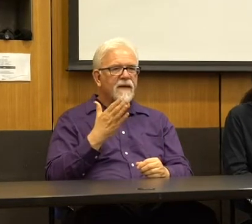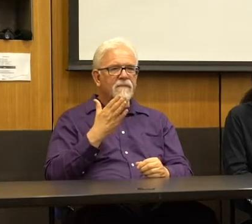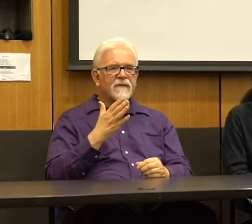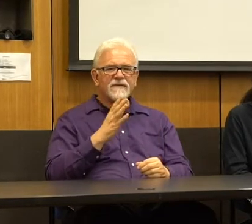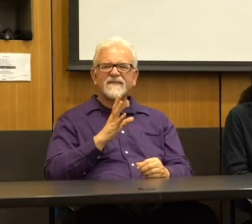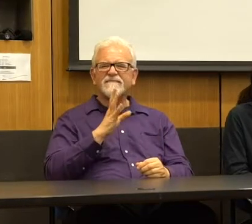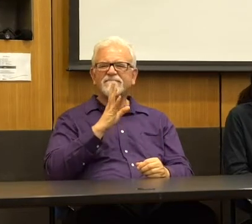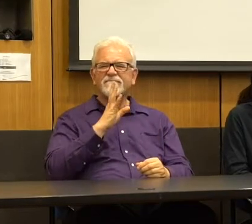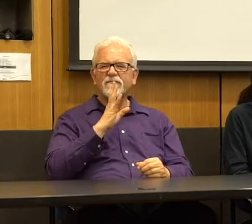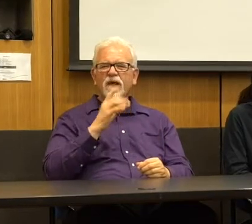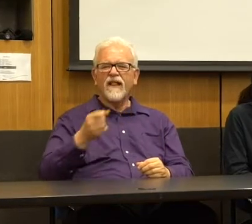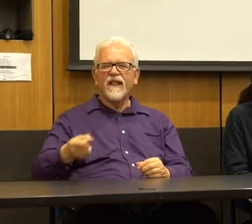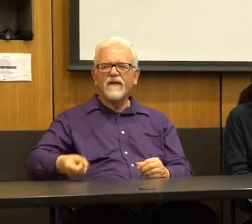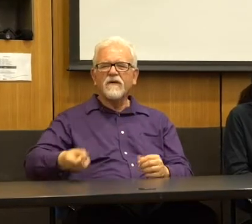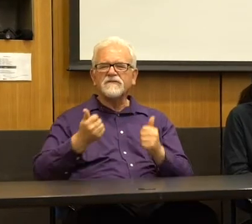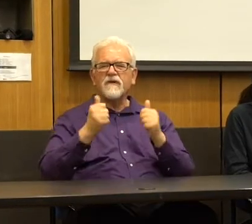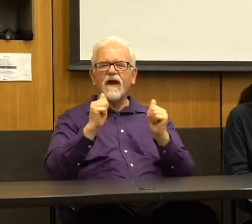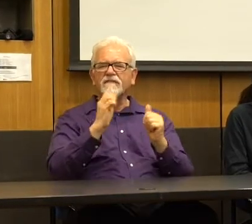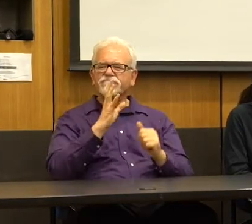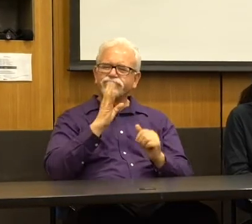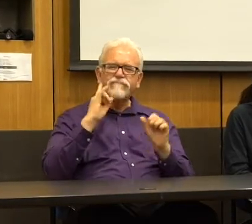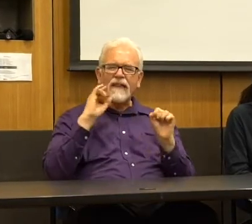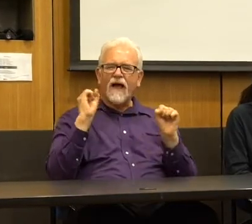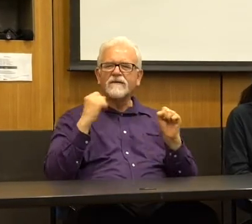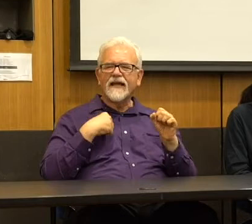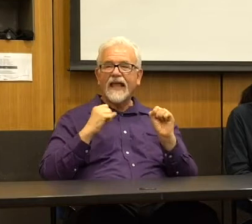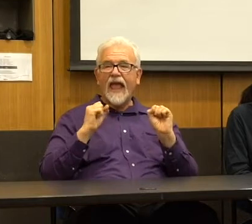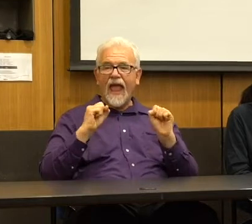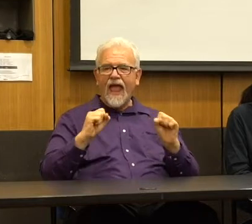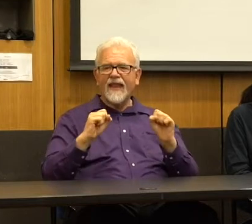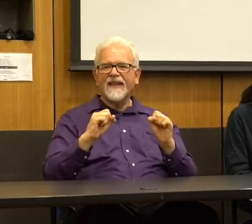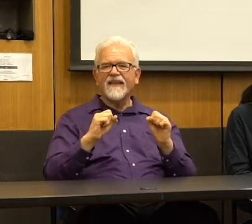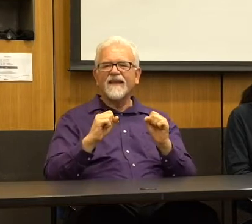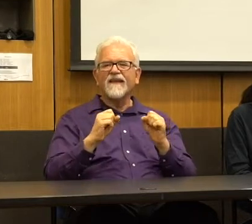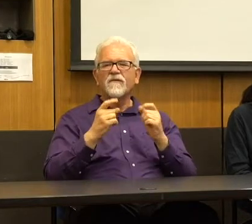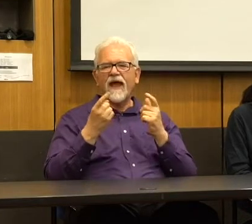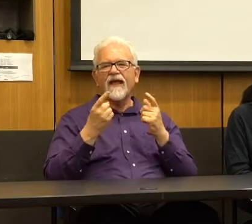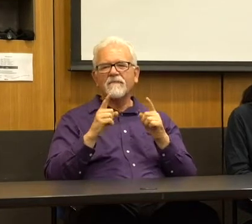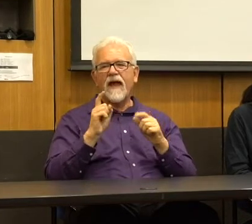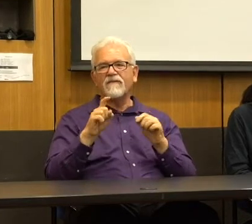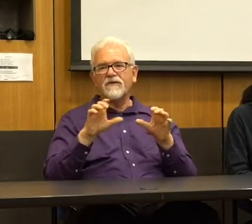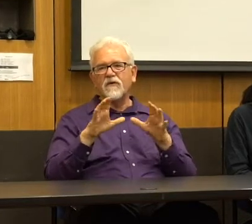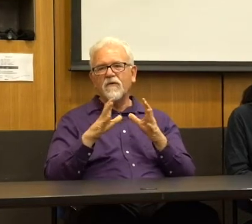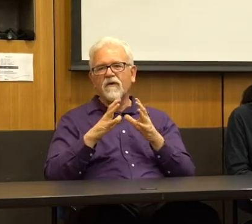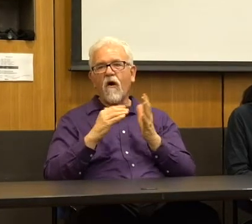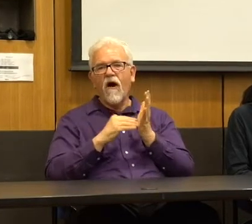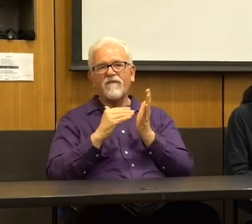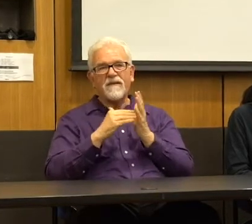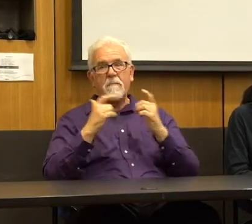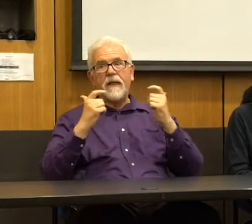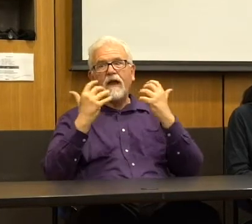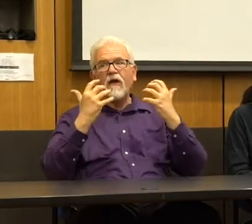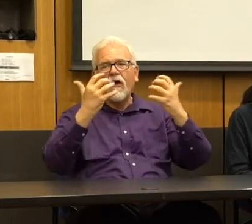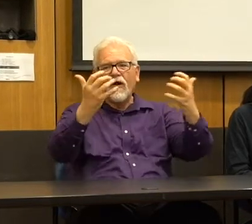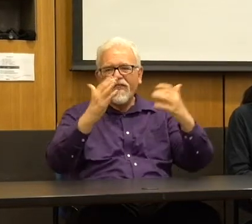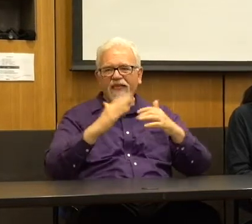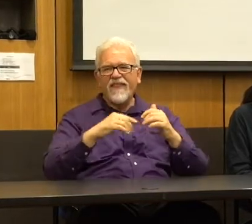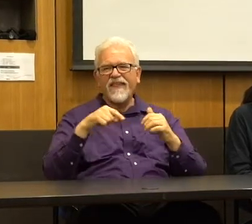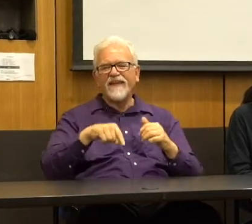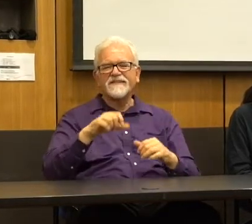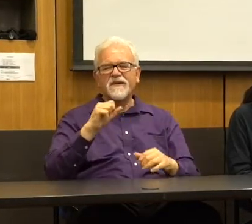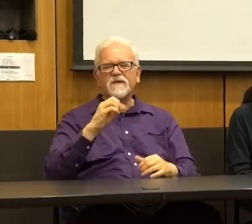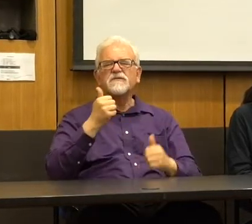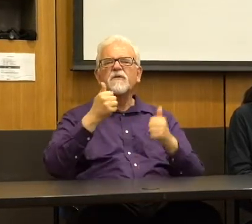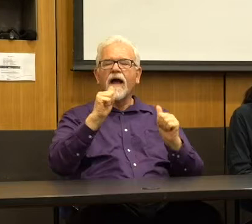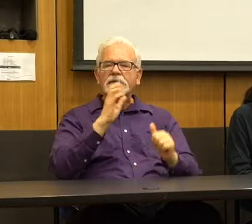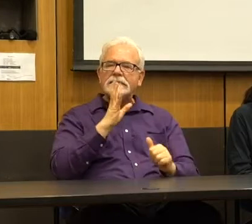until? I think I'll just try to project as loud as I can, which I end up having to do very often in much bigger rooms than this. So let me try